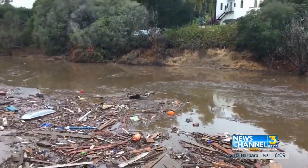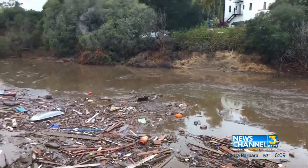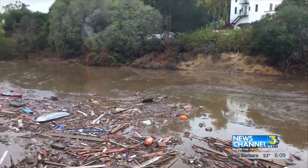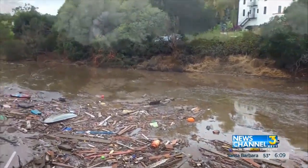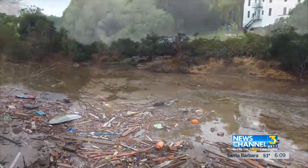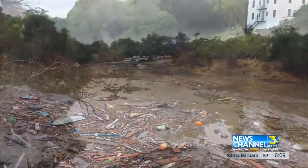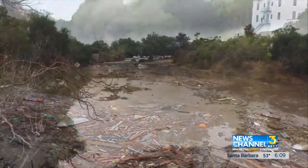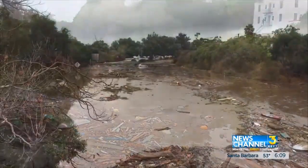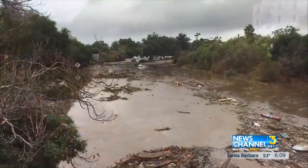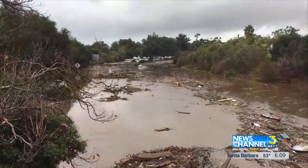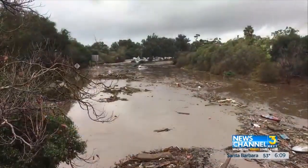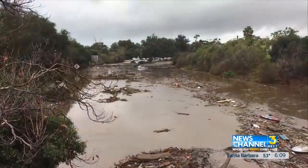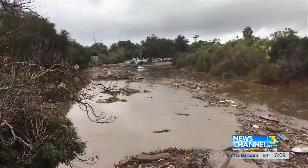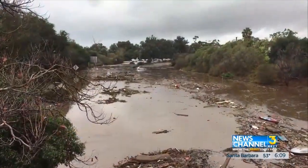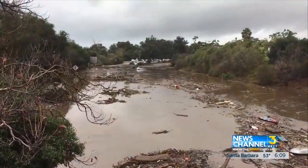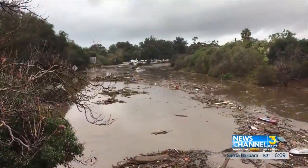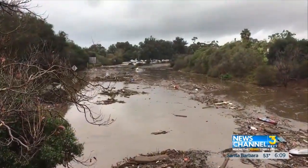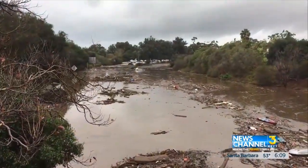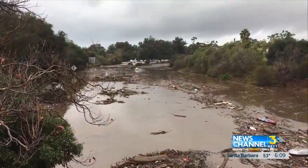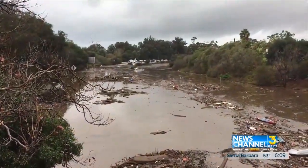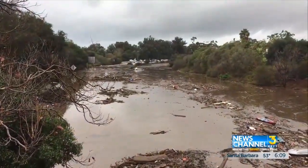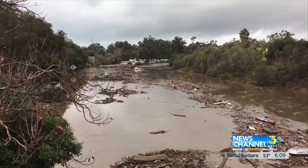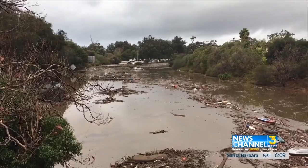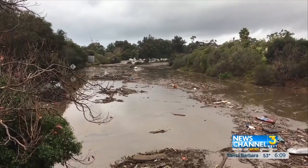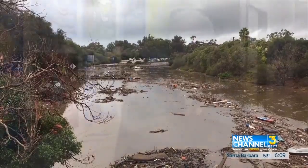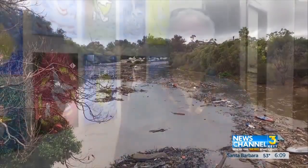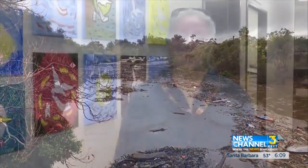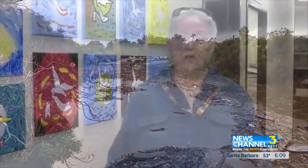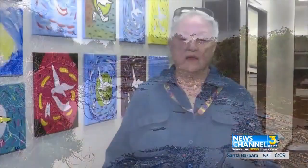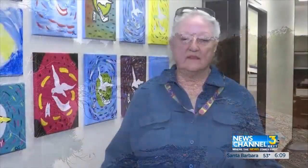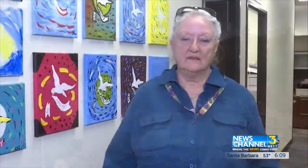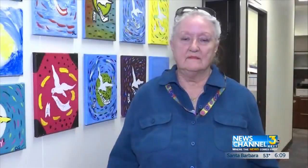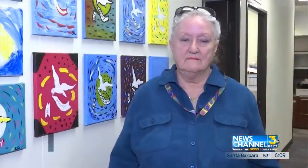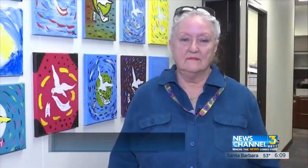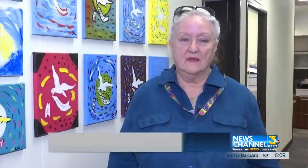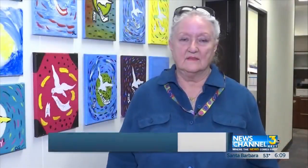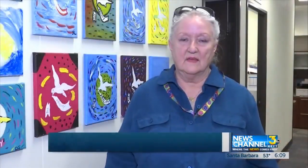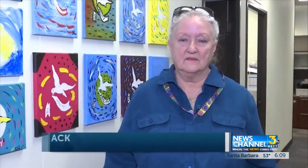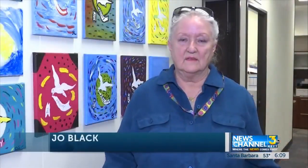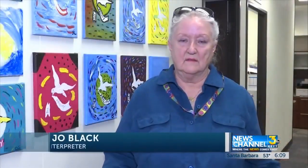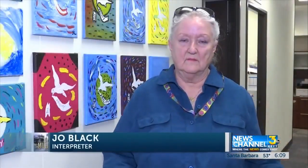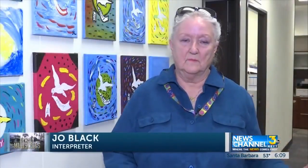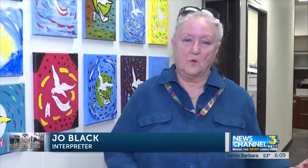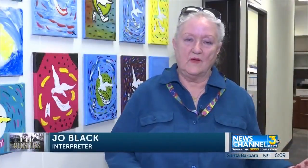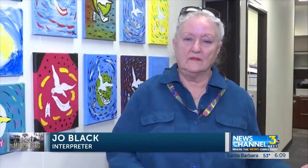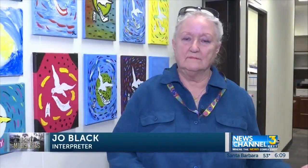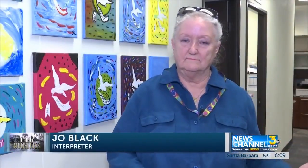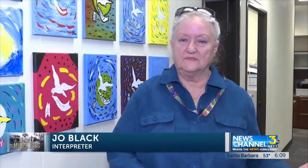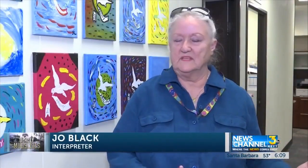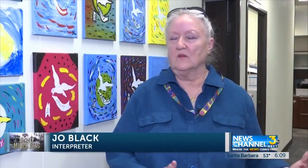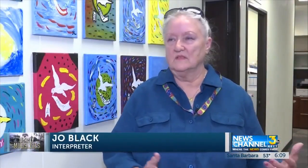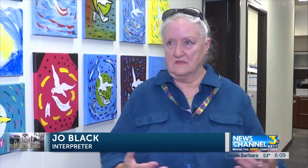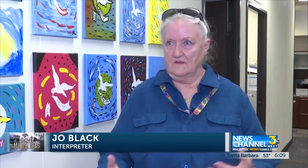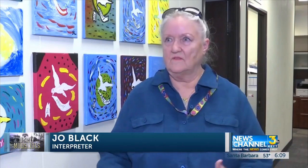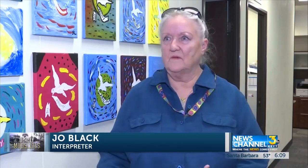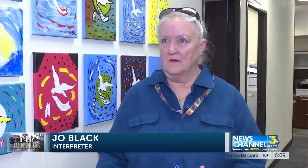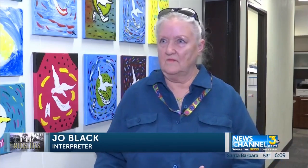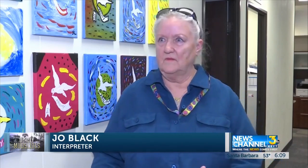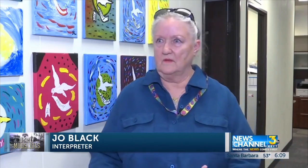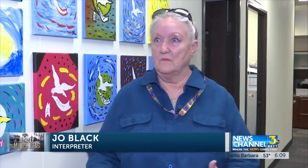when Highway 101 was closed by the mudslide, Well, I did quite a series of